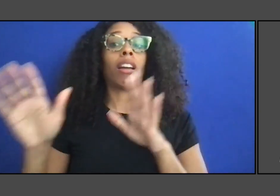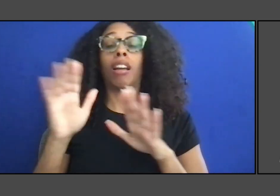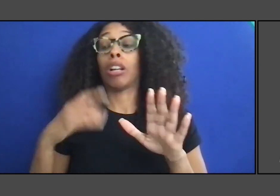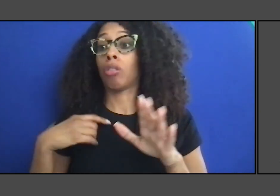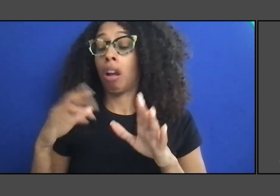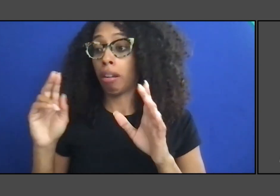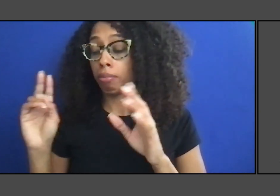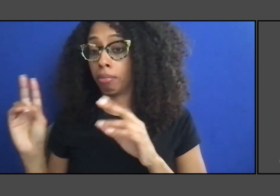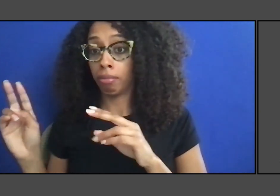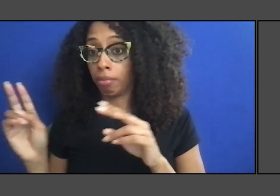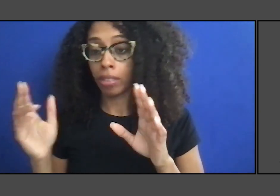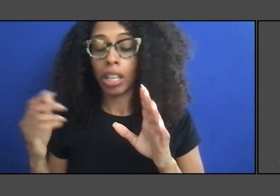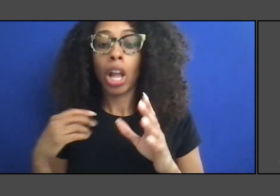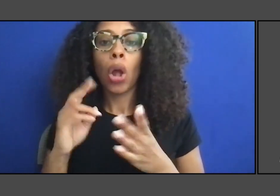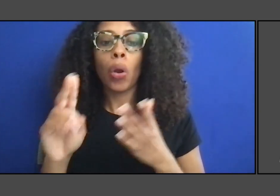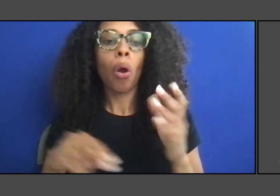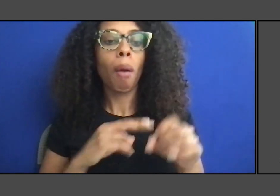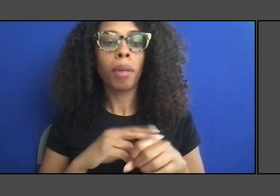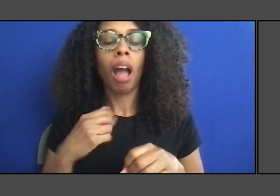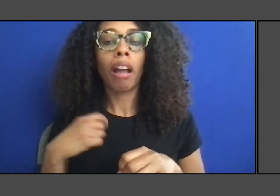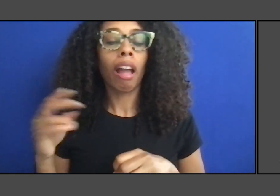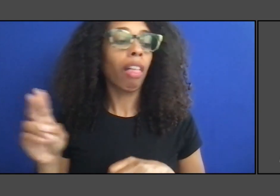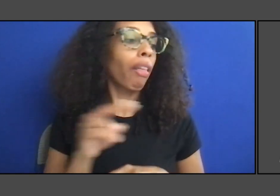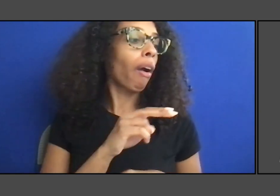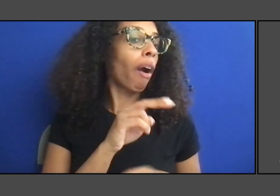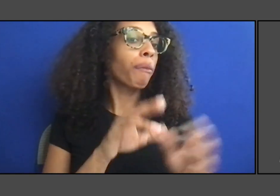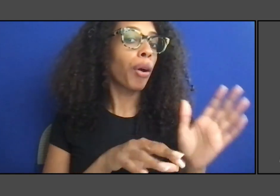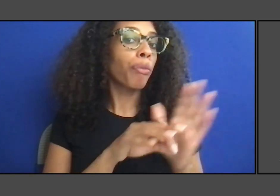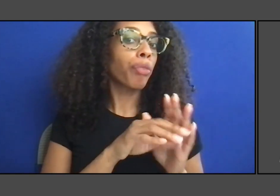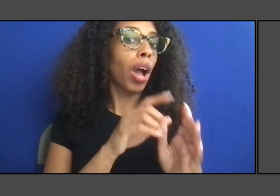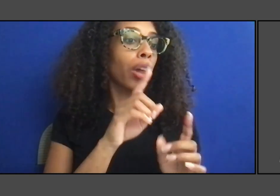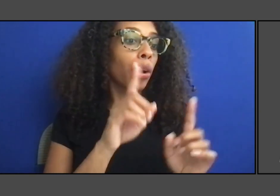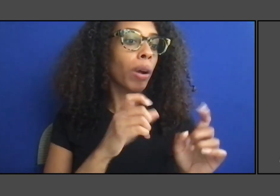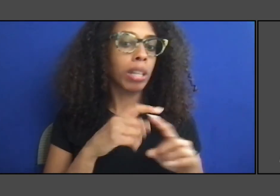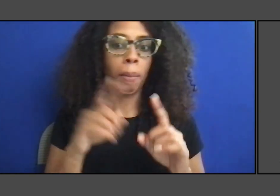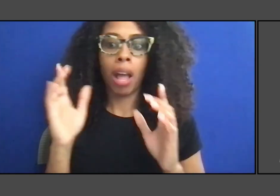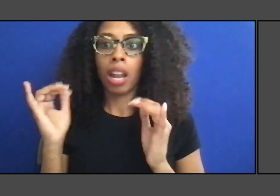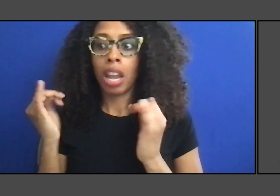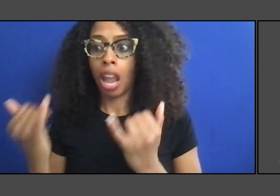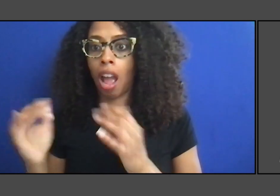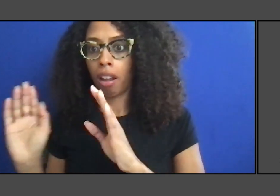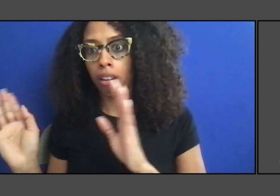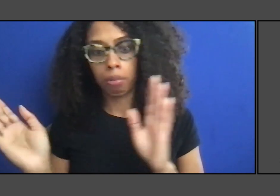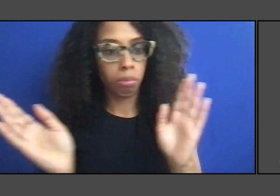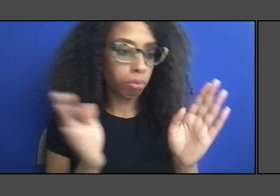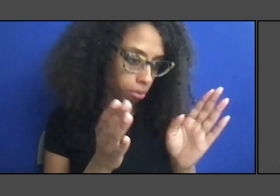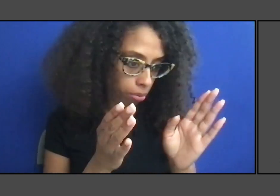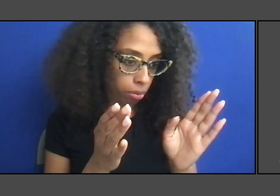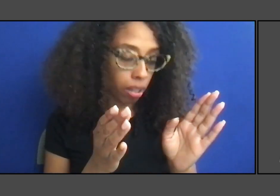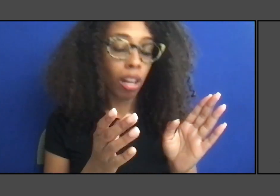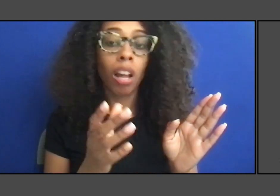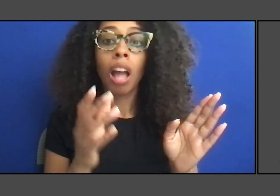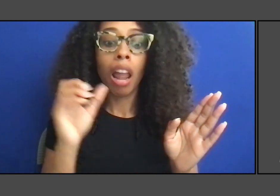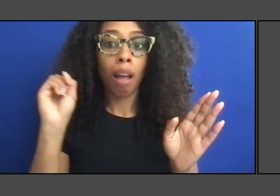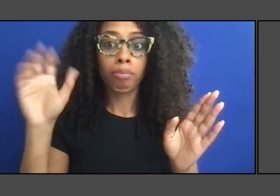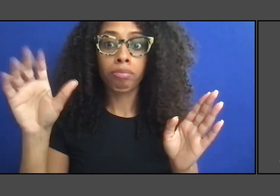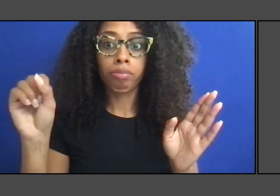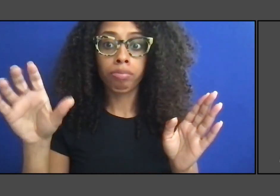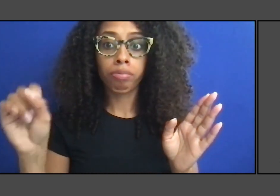look over a little bit and find, but now I have to look straight at this. So I'm gonna throw out a few questions because people have been so